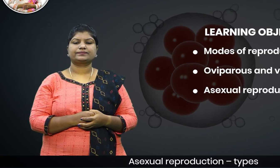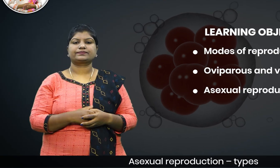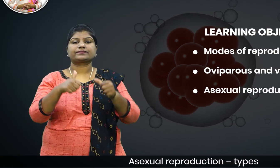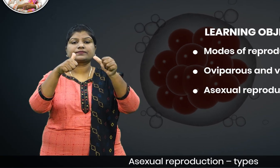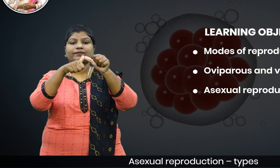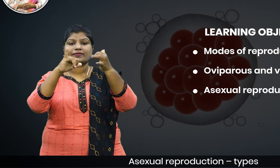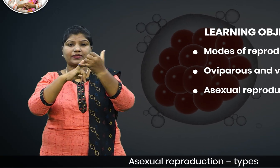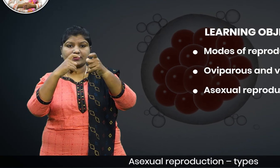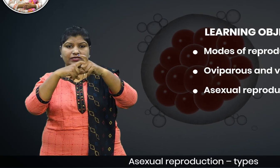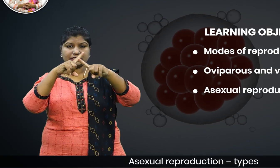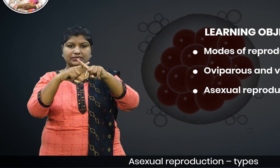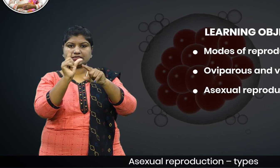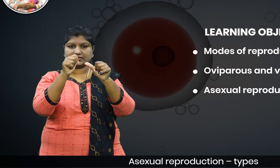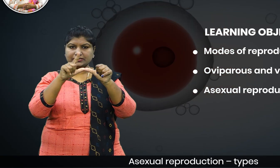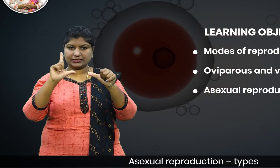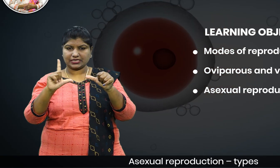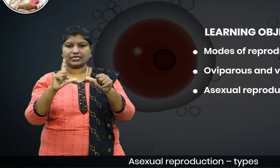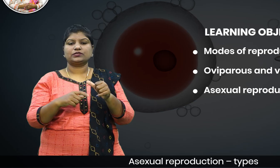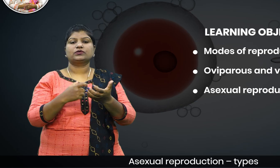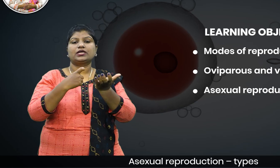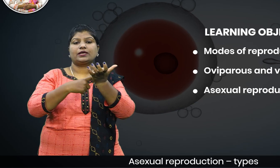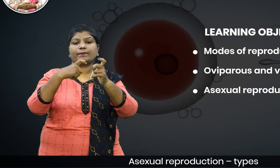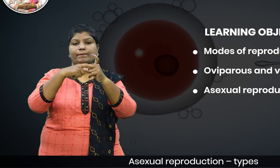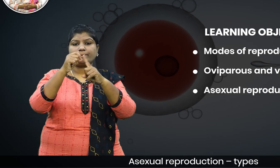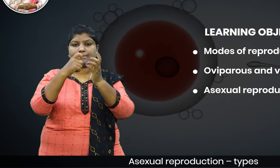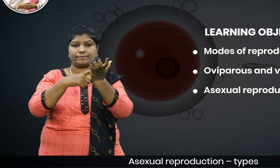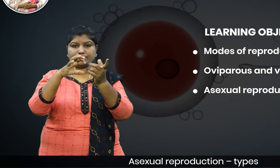asexual reproduction and types,